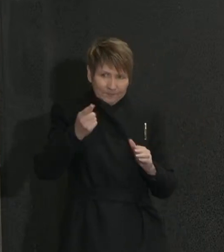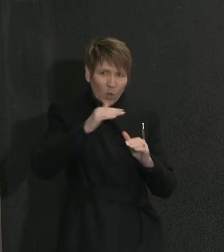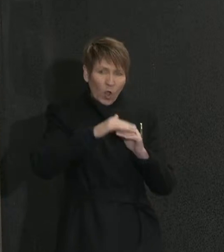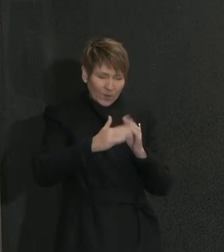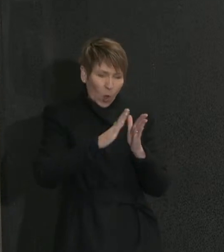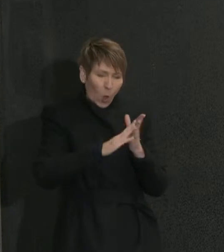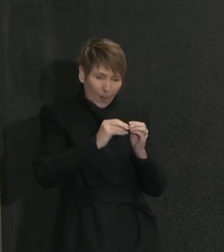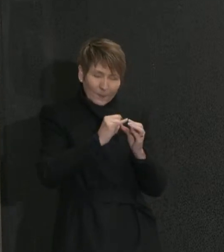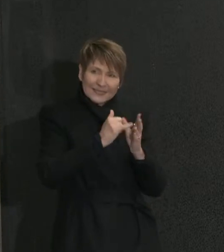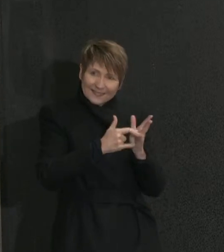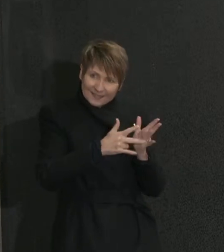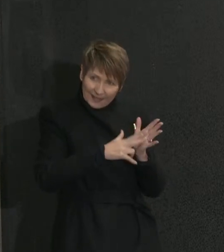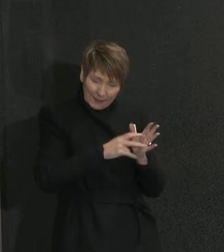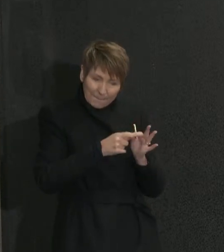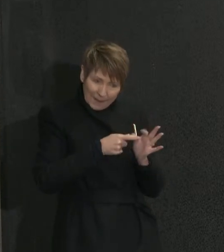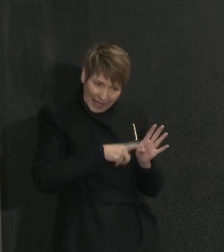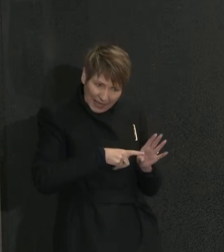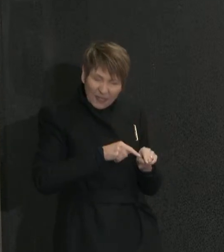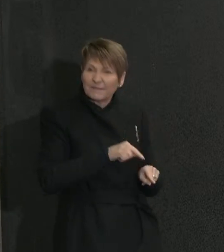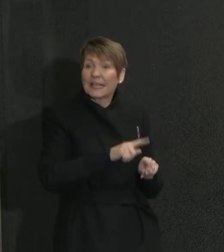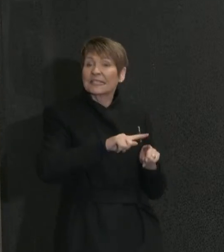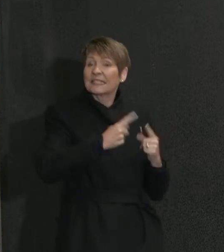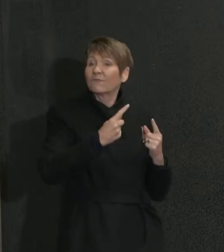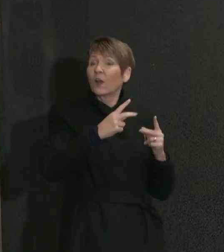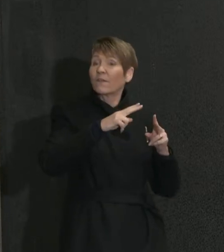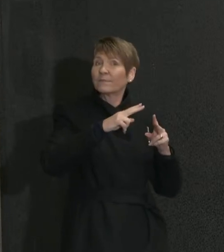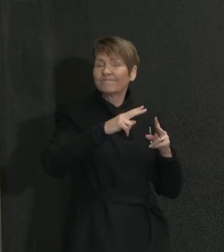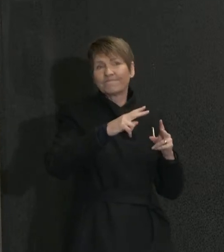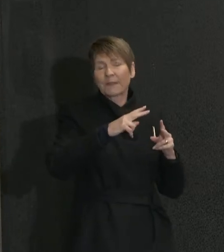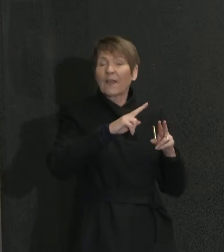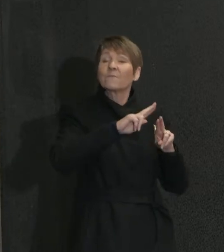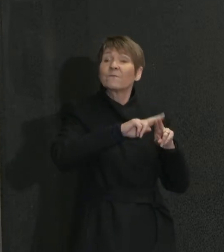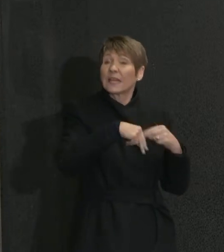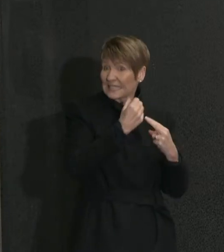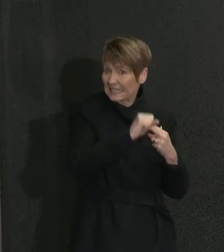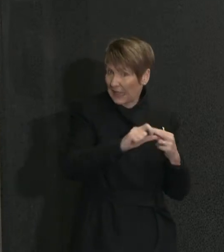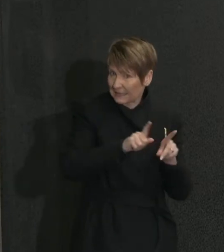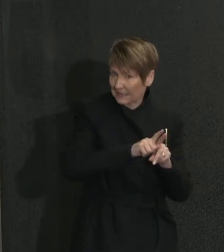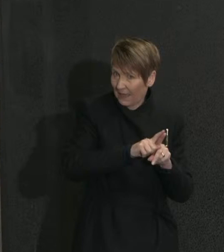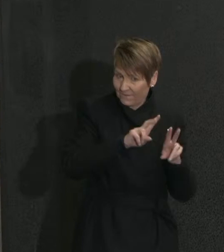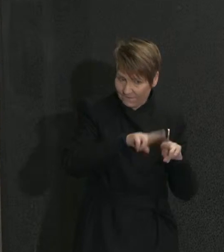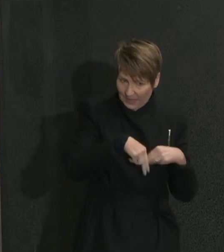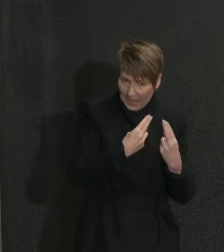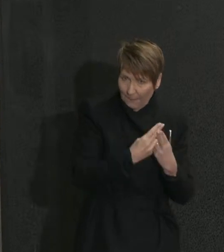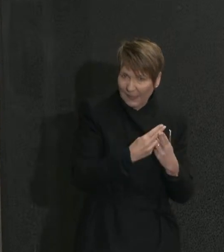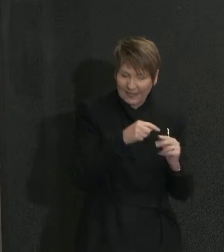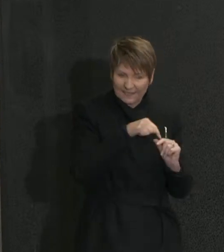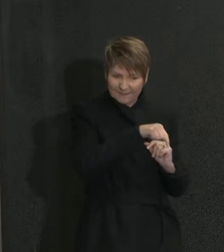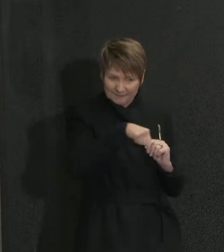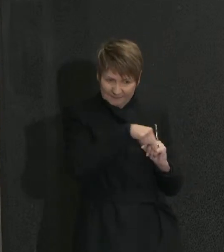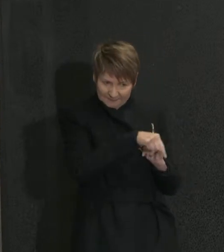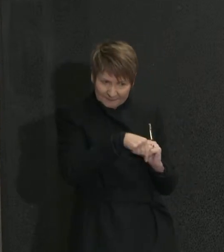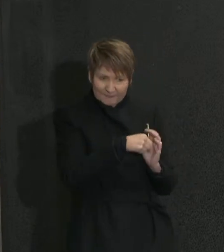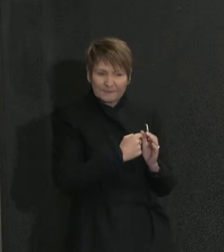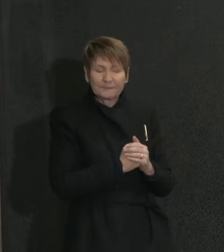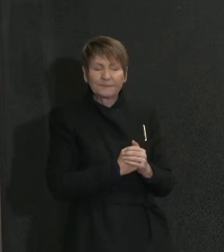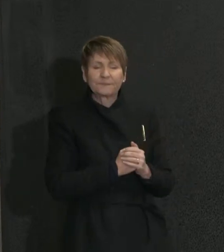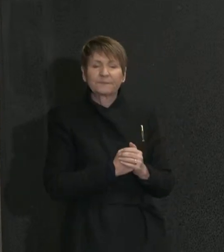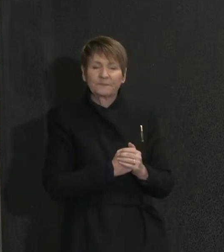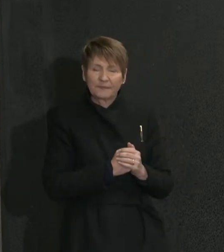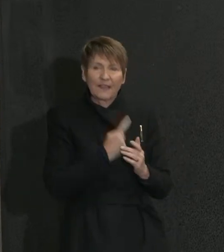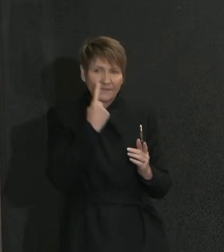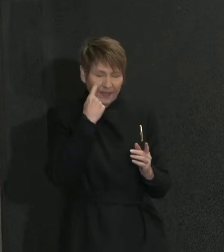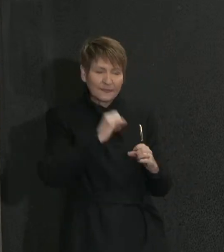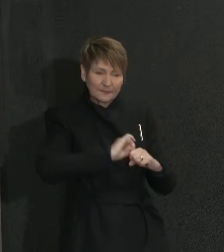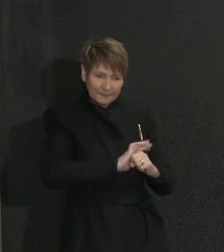of family relatives in a different household, also in the Hobson's Bay area. There's a number of positive cases in that household. Some